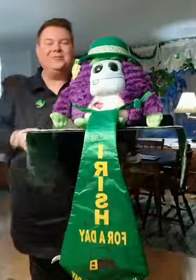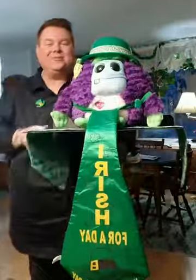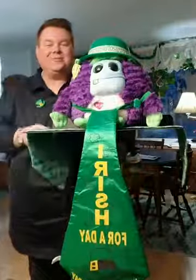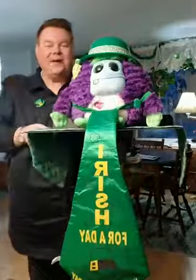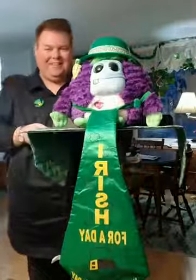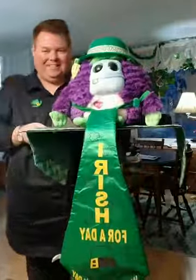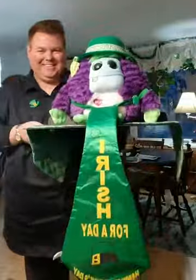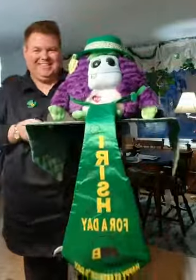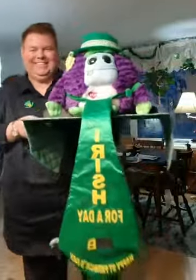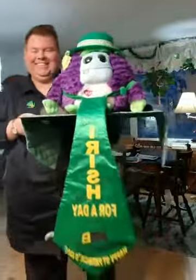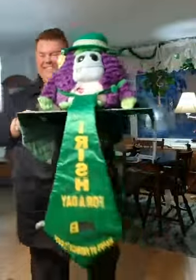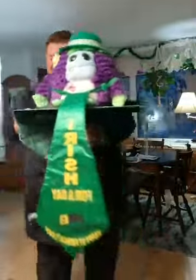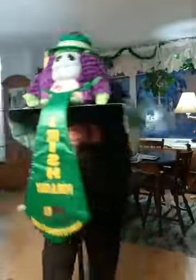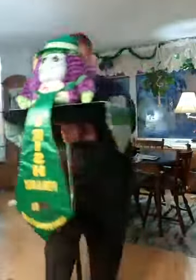well.